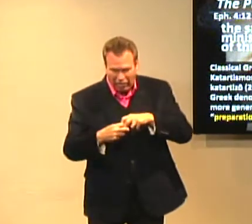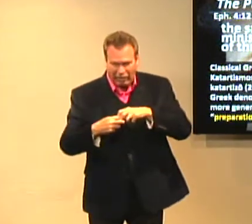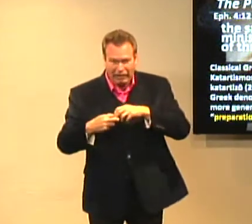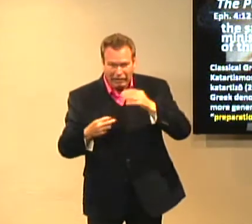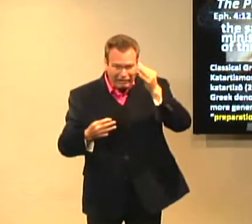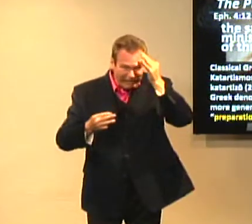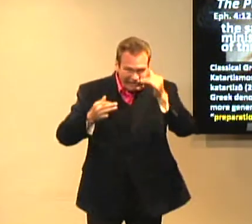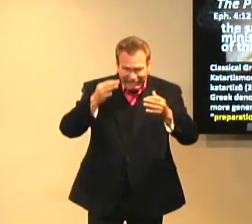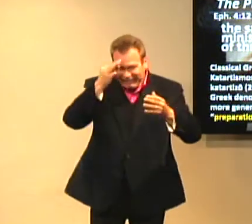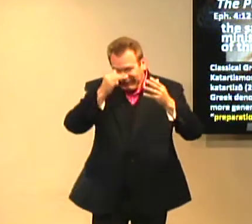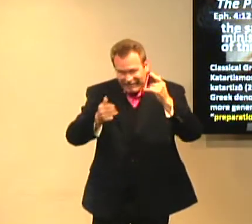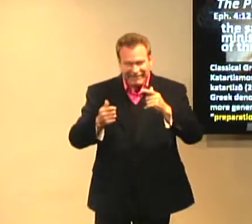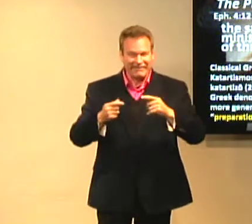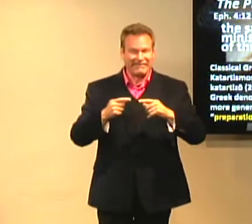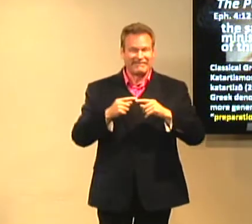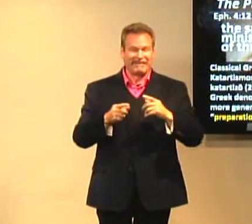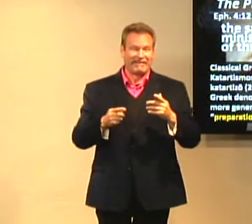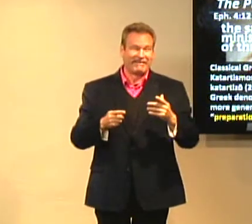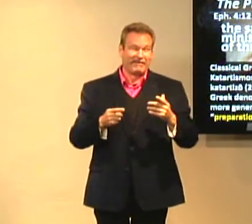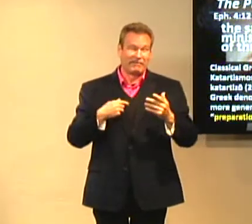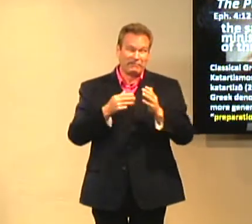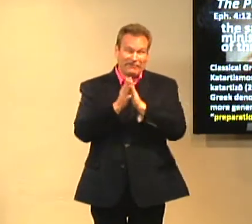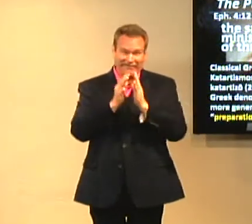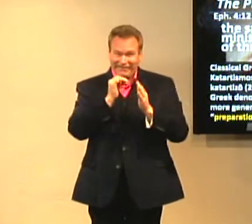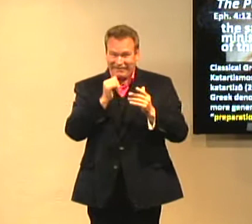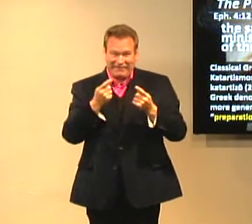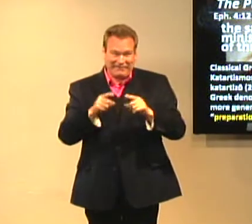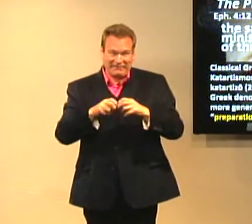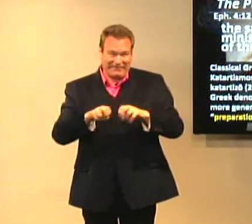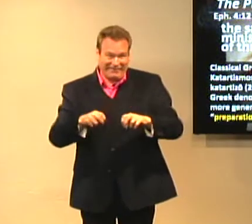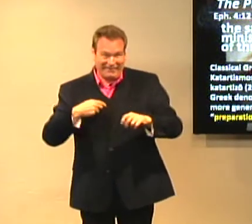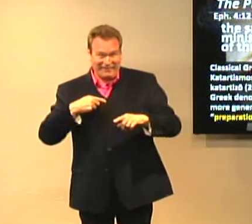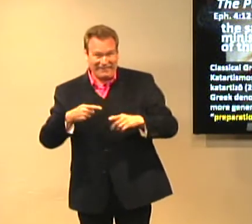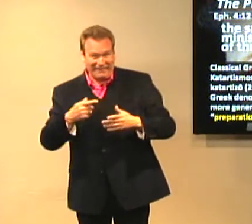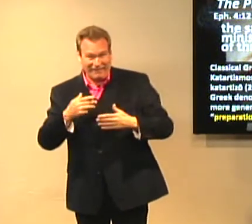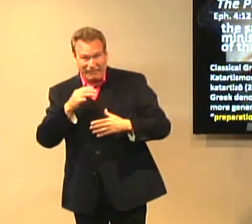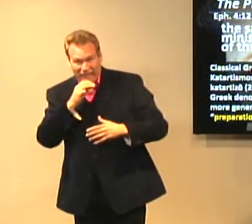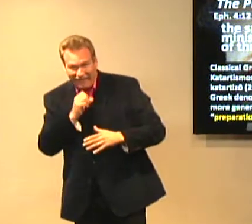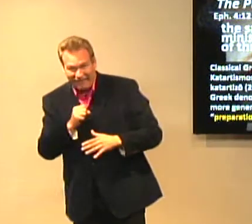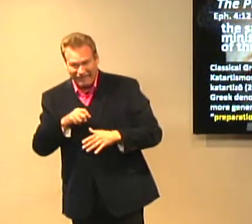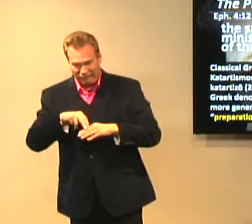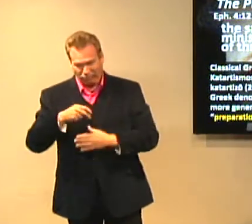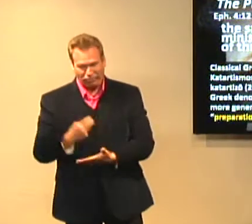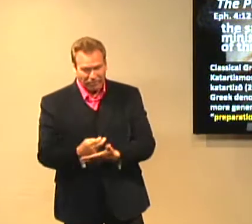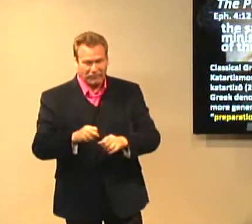When I was a kid, I frequently would fall and injure myself.